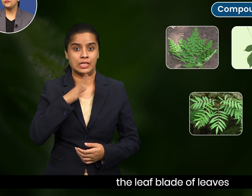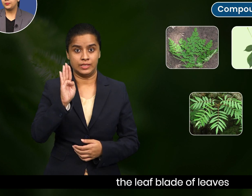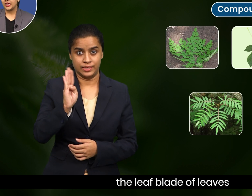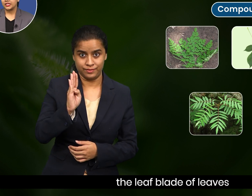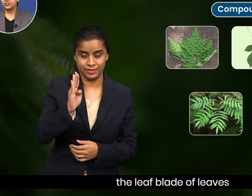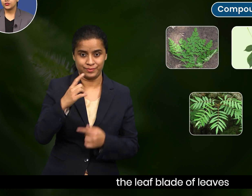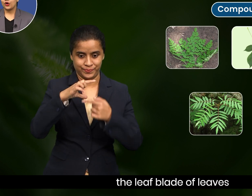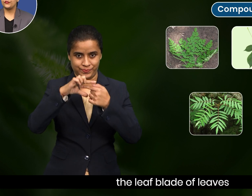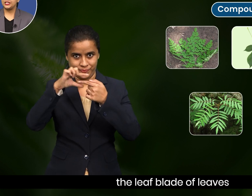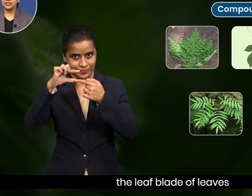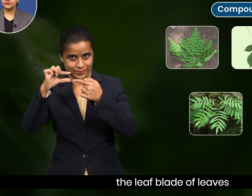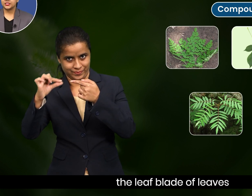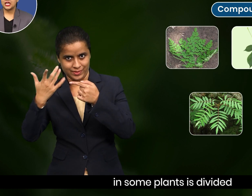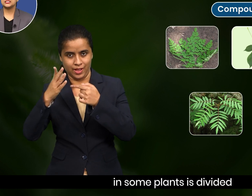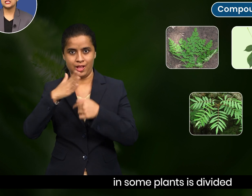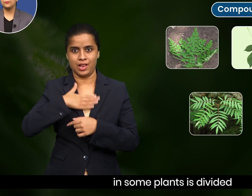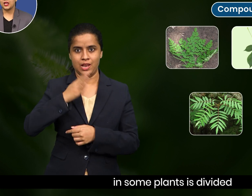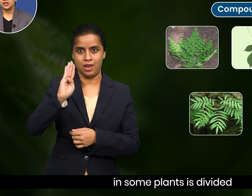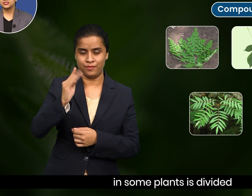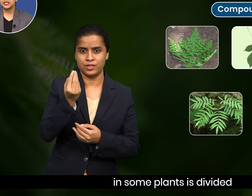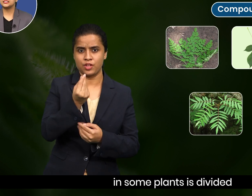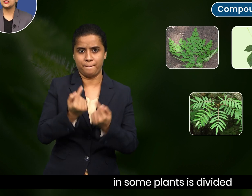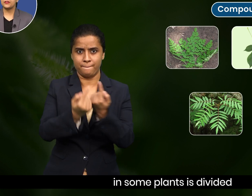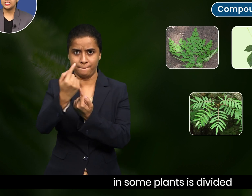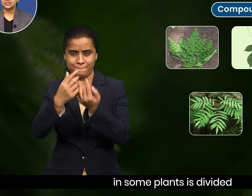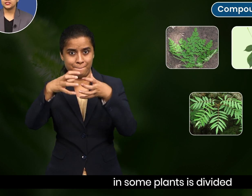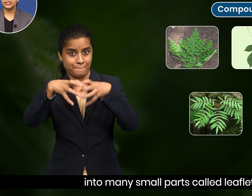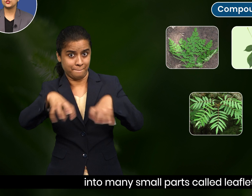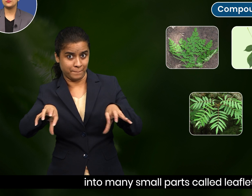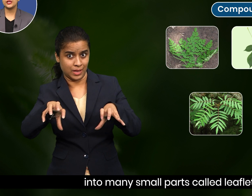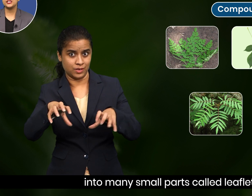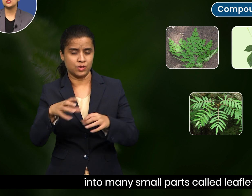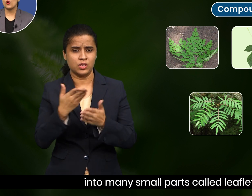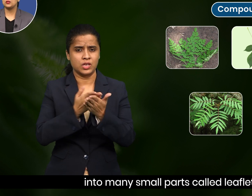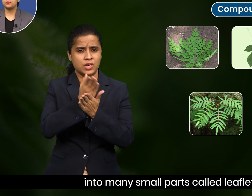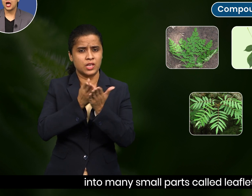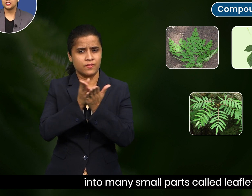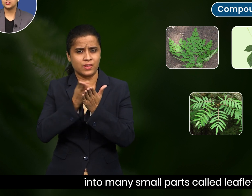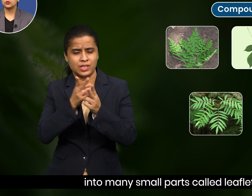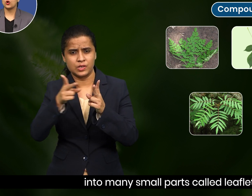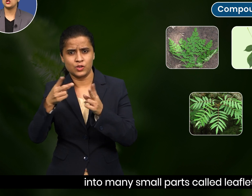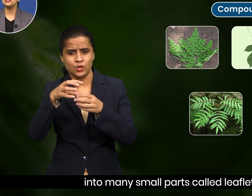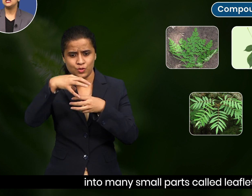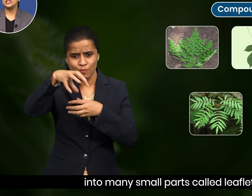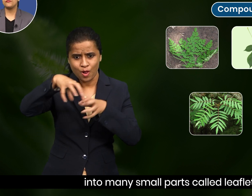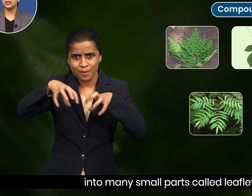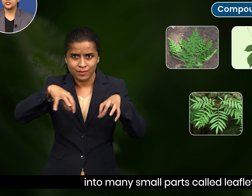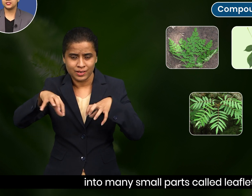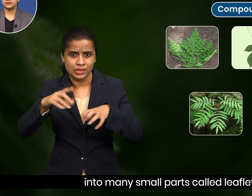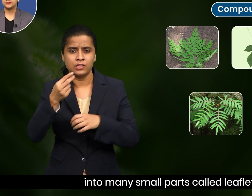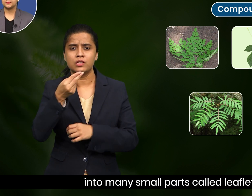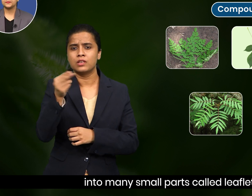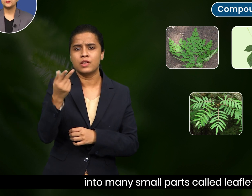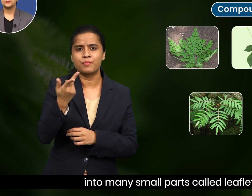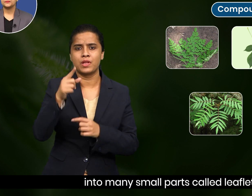The leaf blade of leaves in some plants is divided into many small parts called